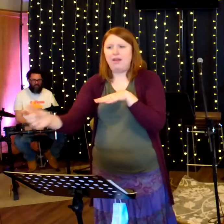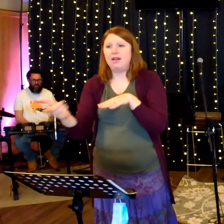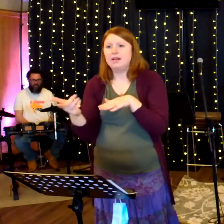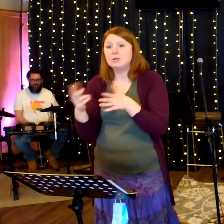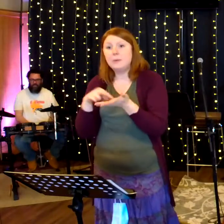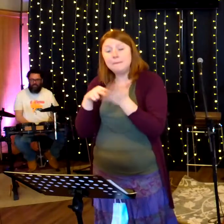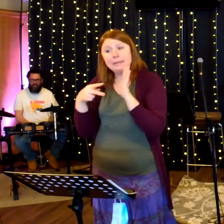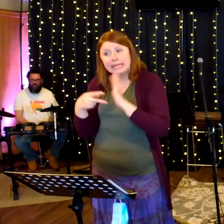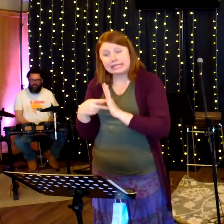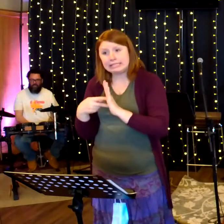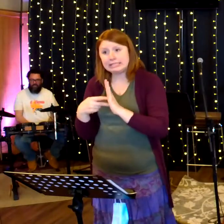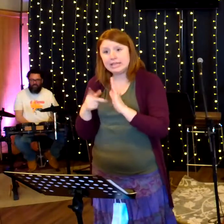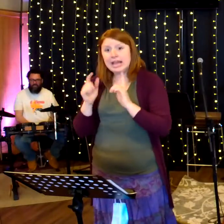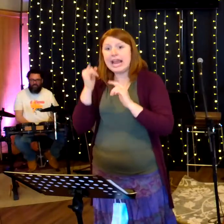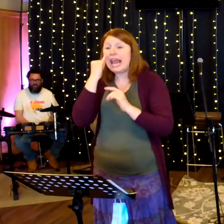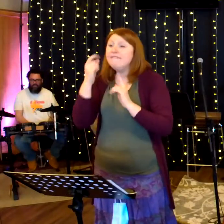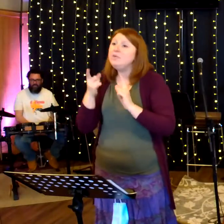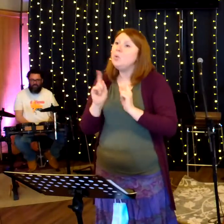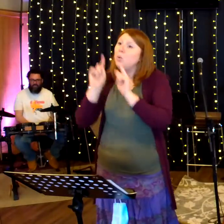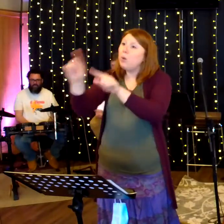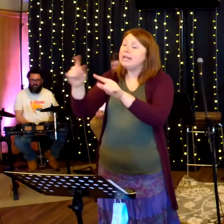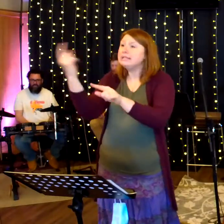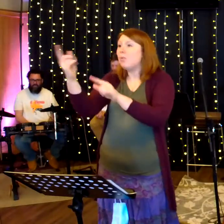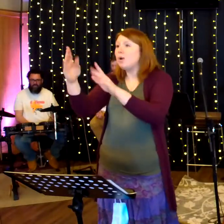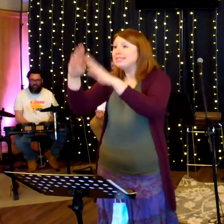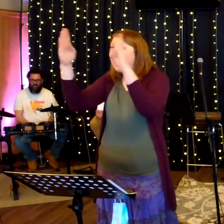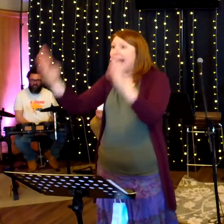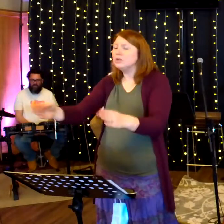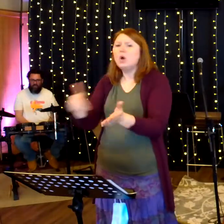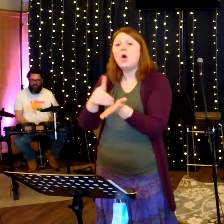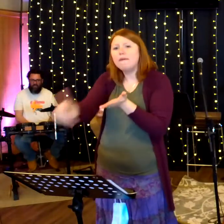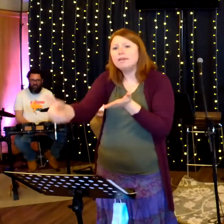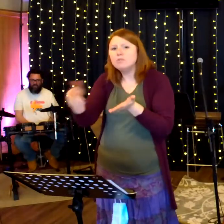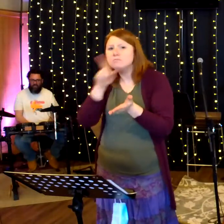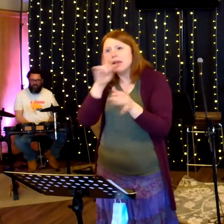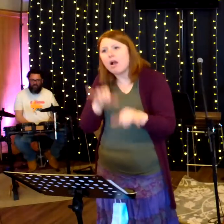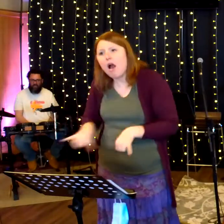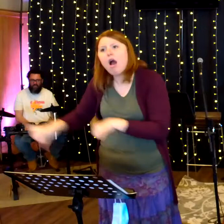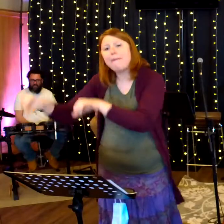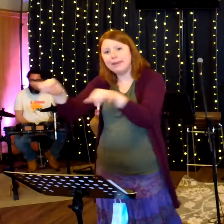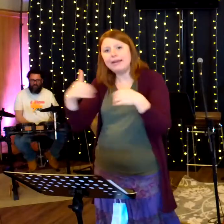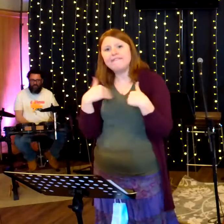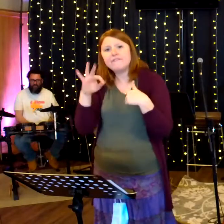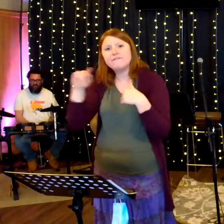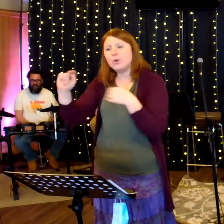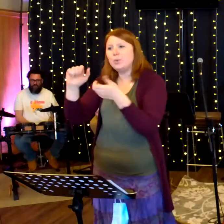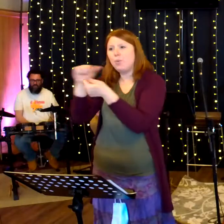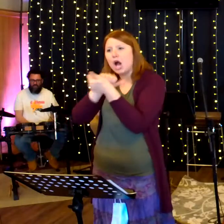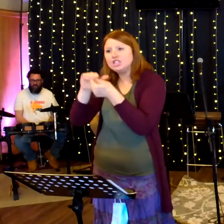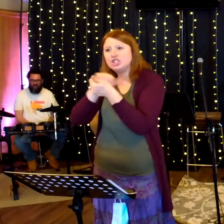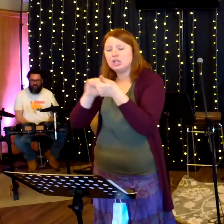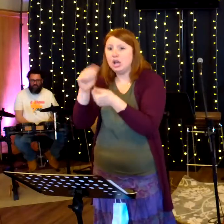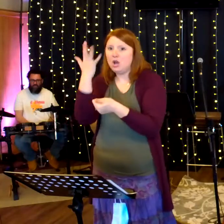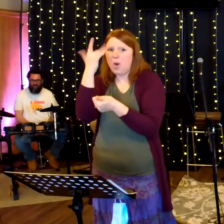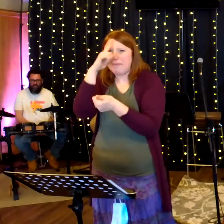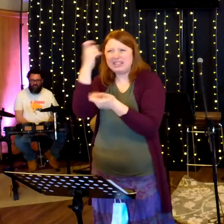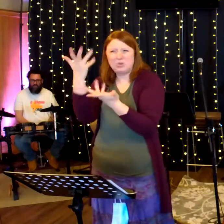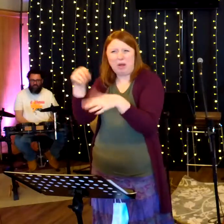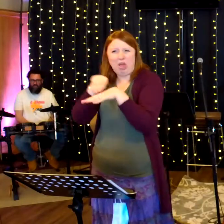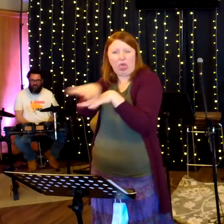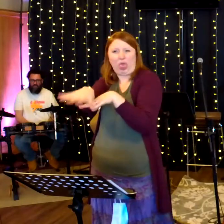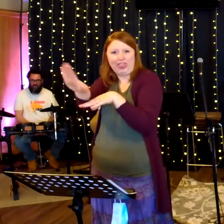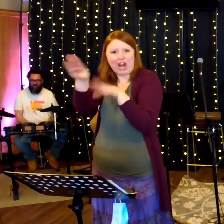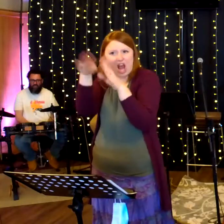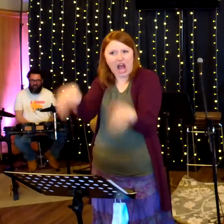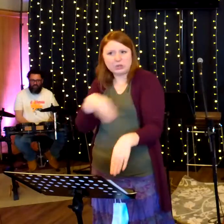thing for when you went to visit a house, that there would be a foot washing. One thing, so that you don't get the rest of the house